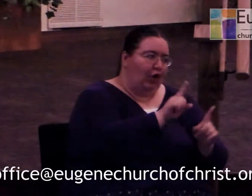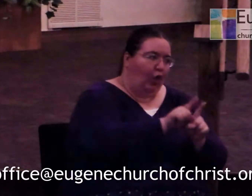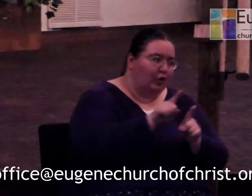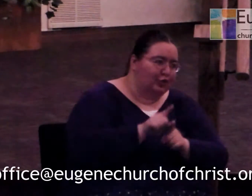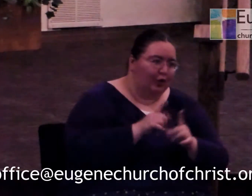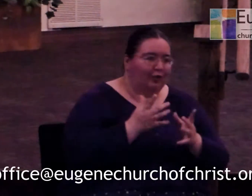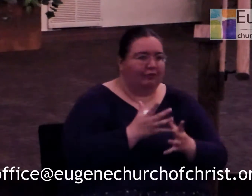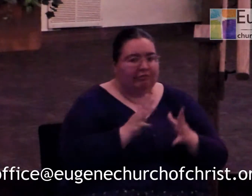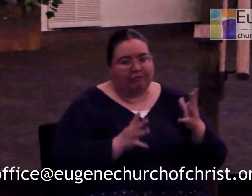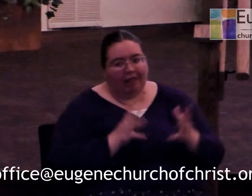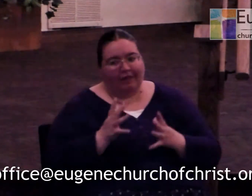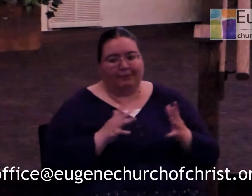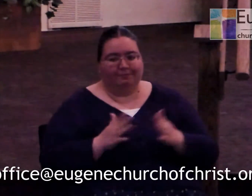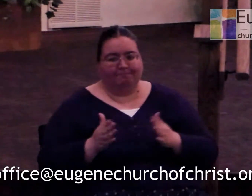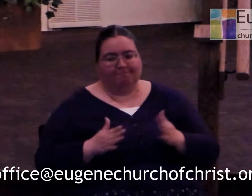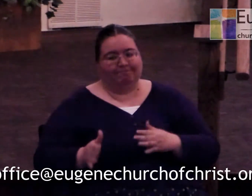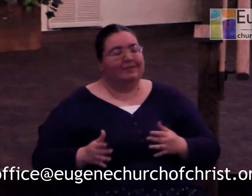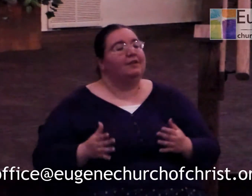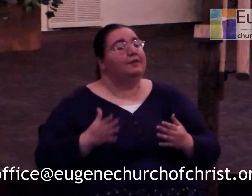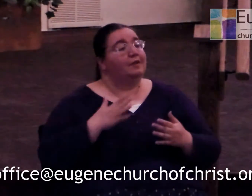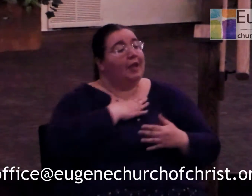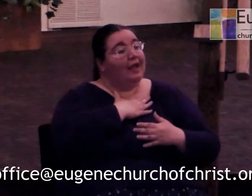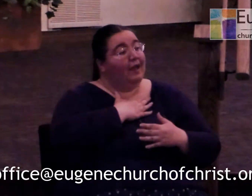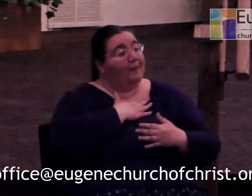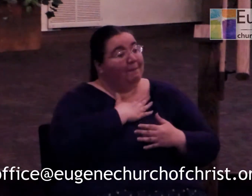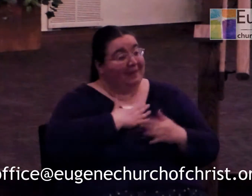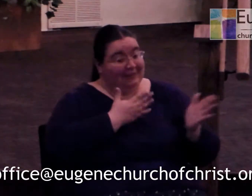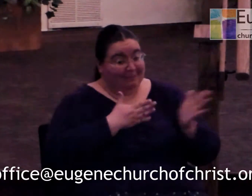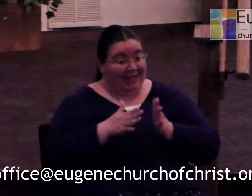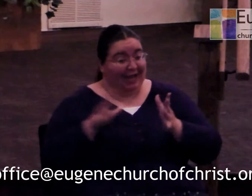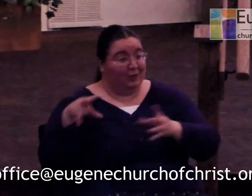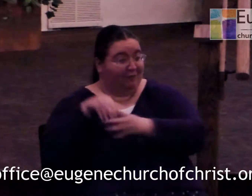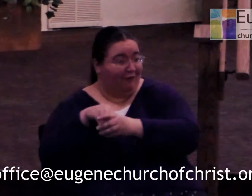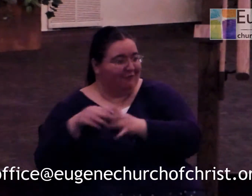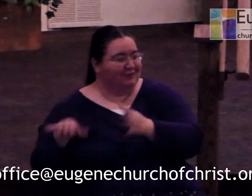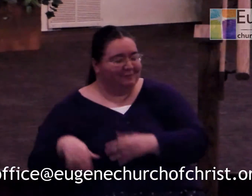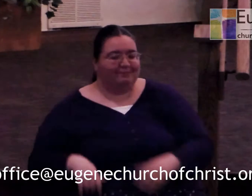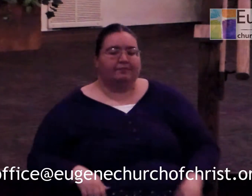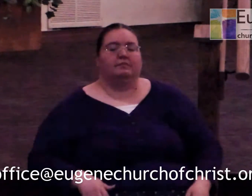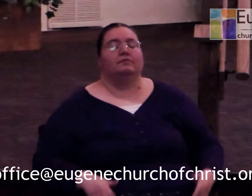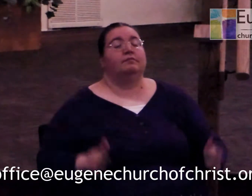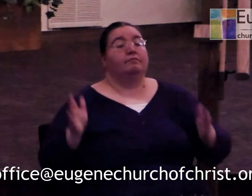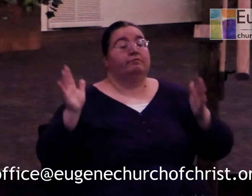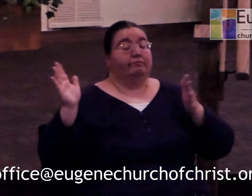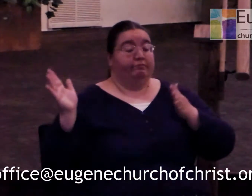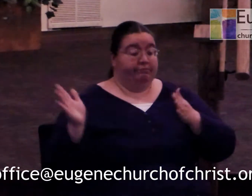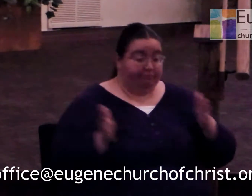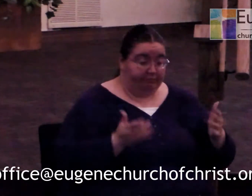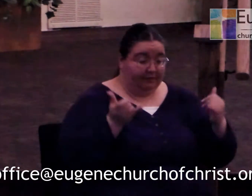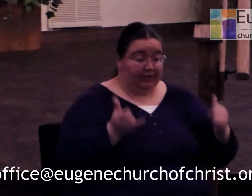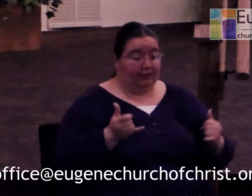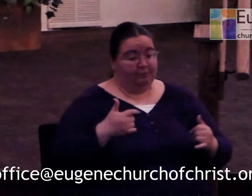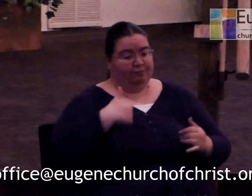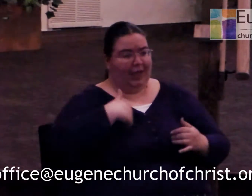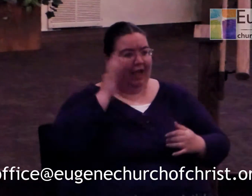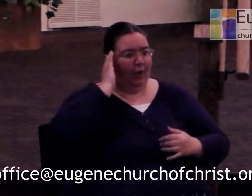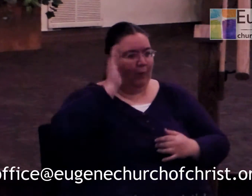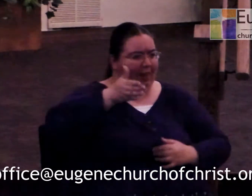I will. If you are here for the first time in a while, or if you're visiting, we have been working our way through the book I Will by Tom